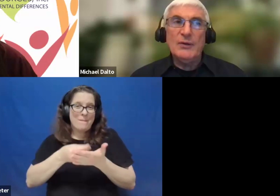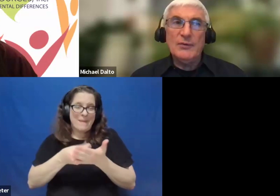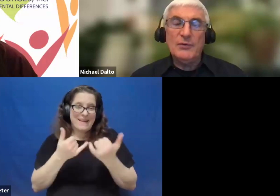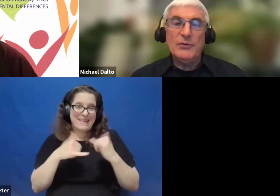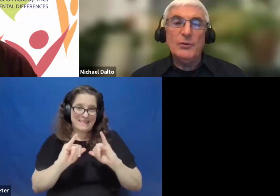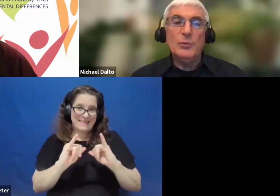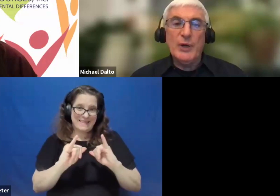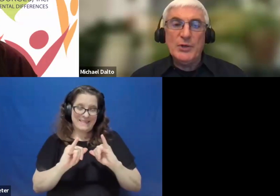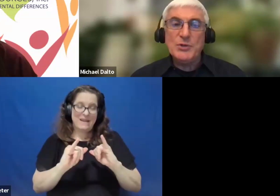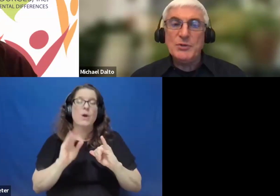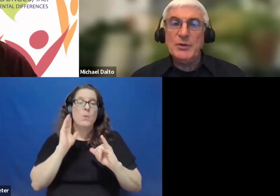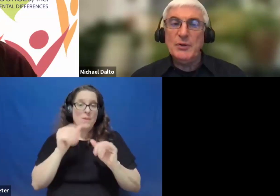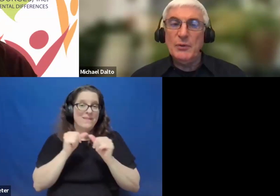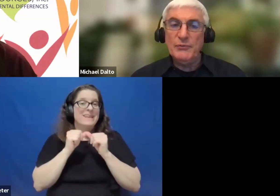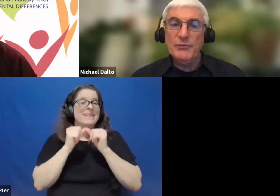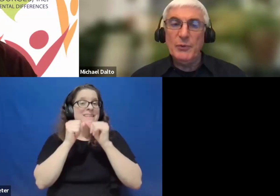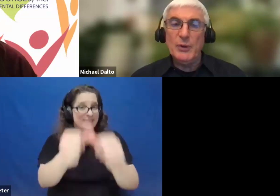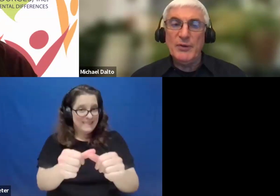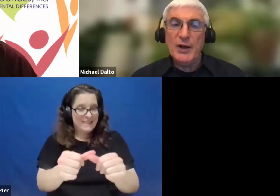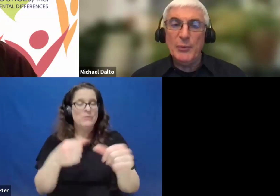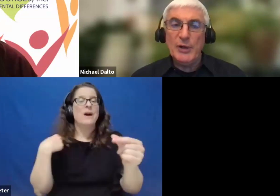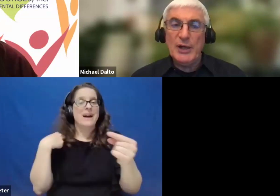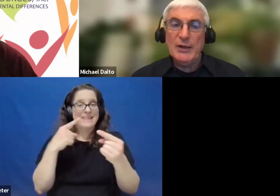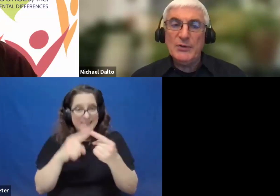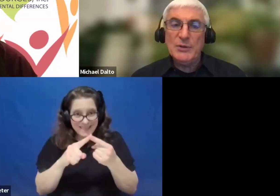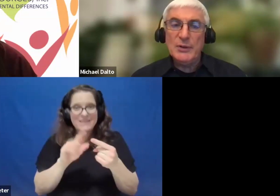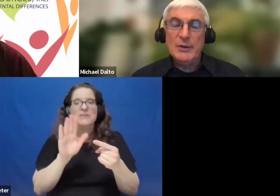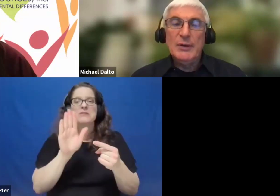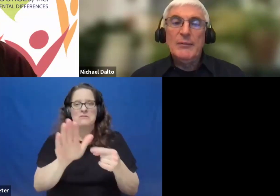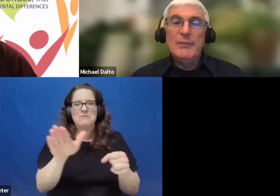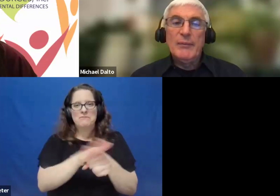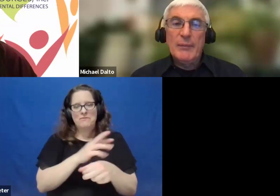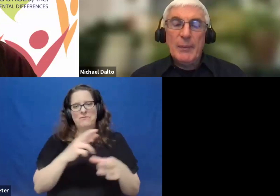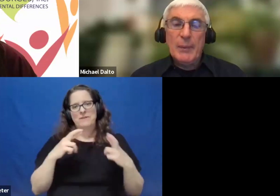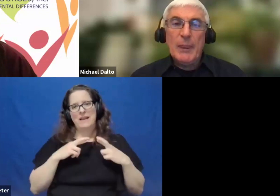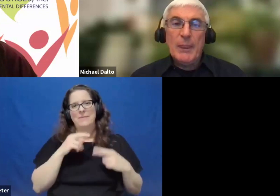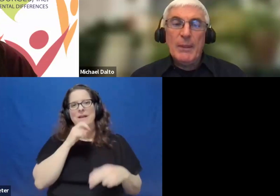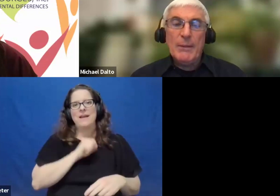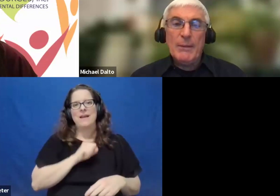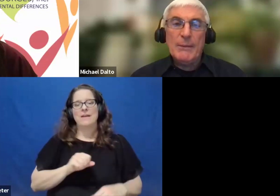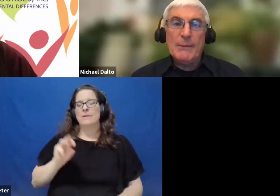continues until you reach your full retirement age. Okay.